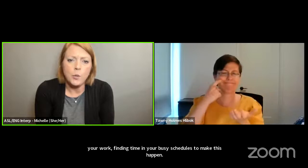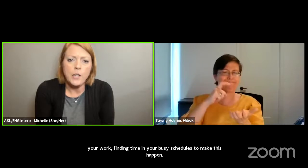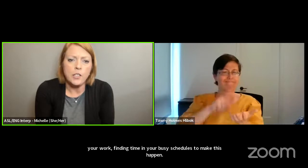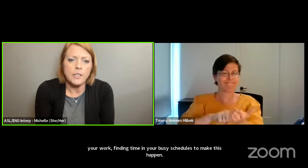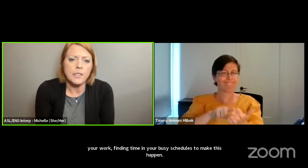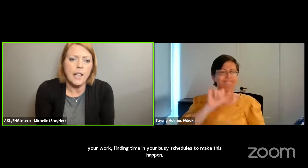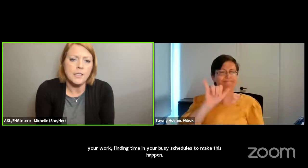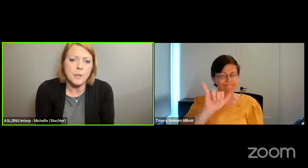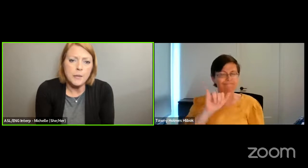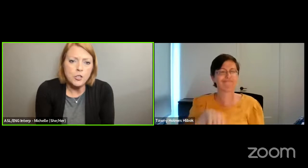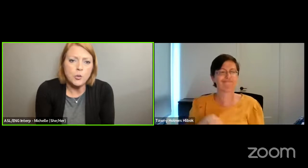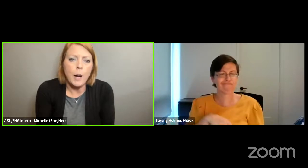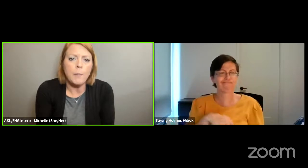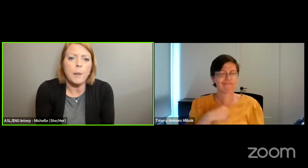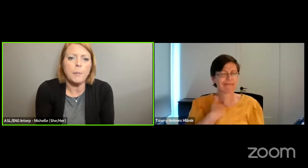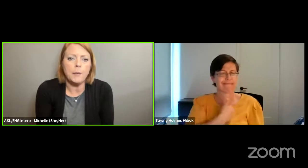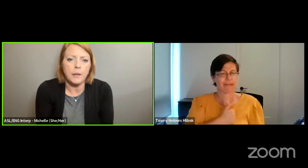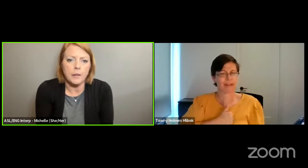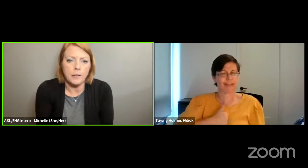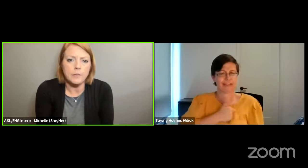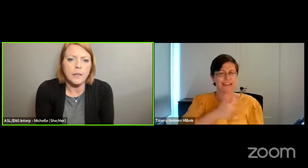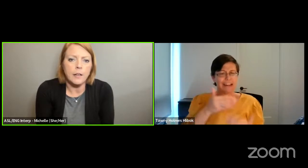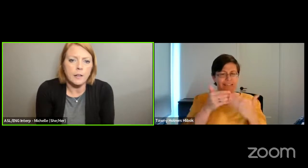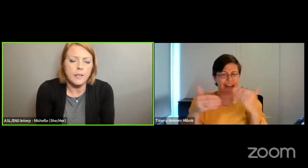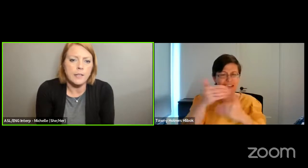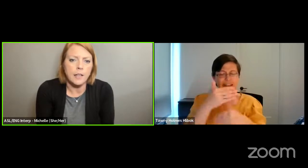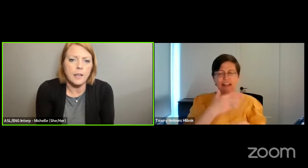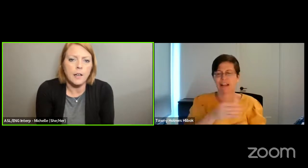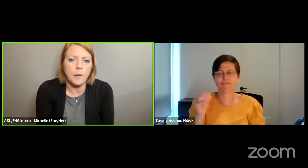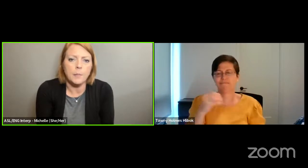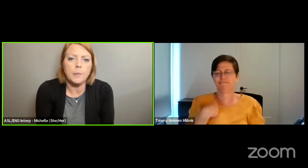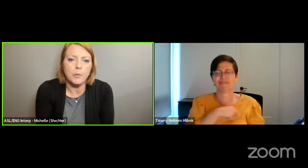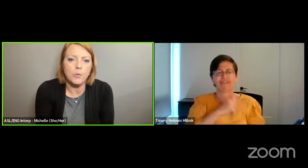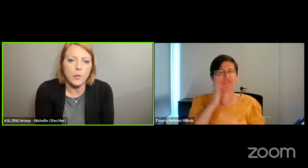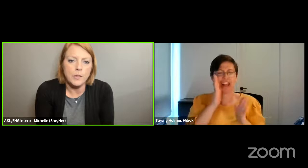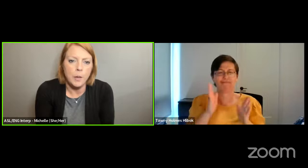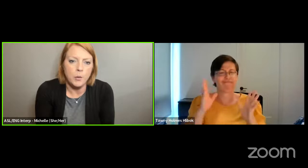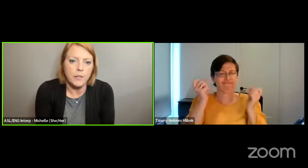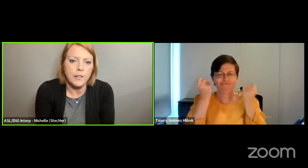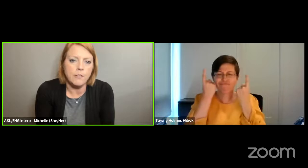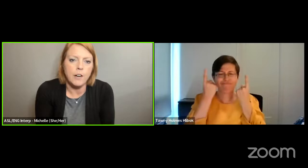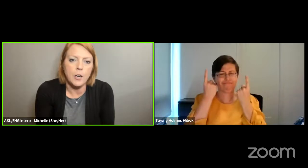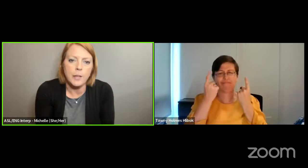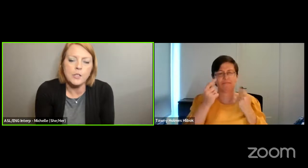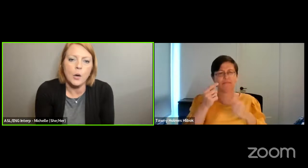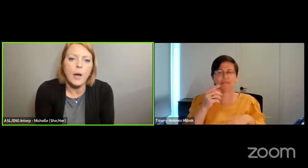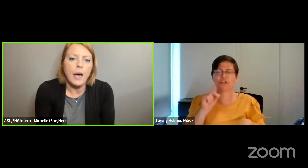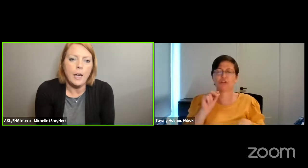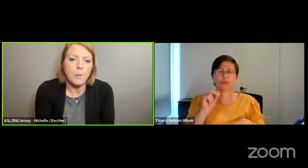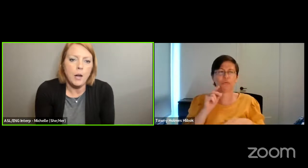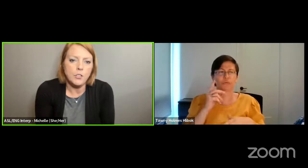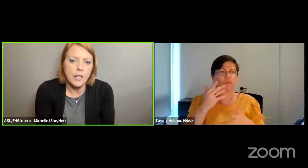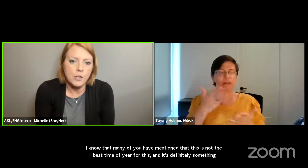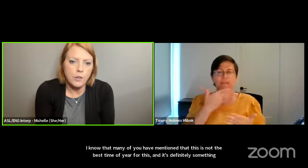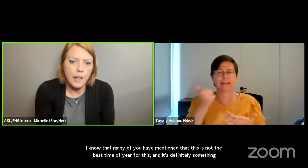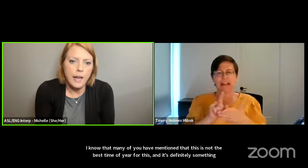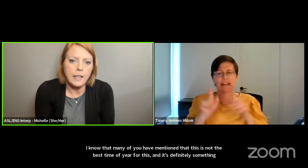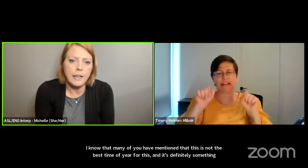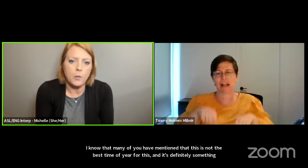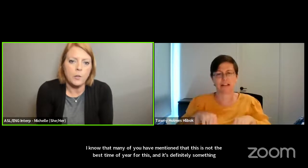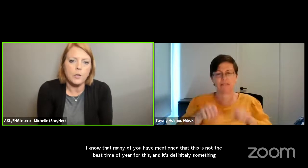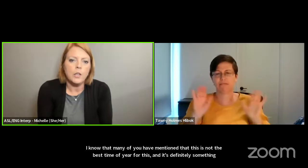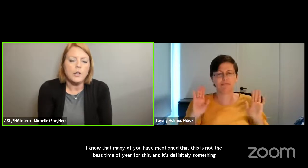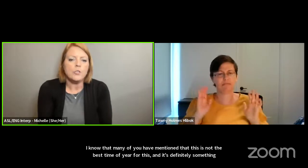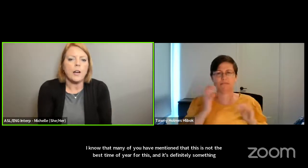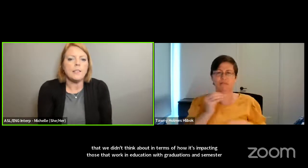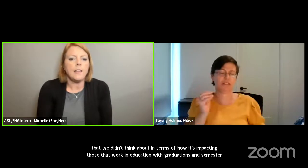with graduations and semester wrap up and things that come before the summer in this environment. So I apologize for that,